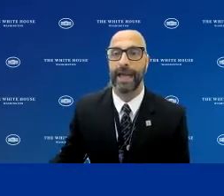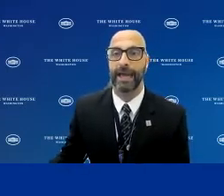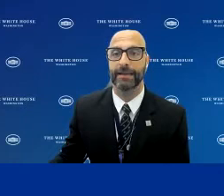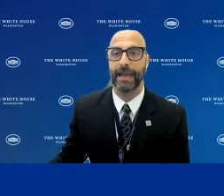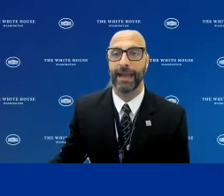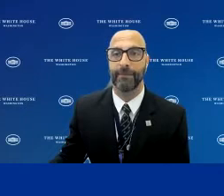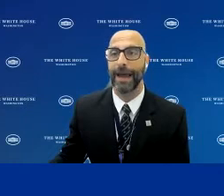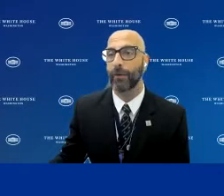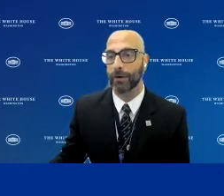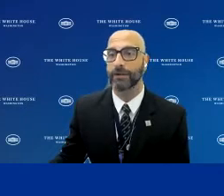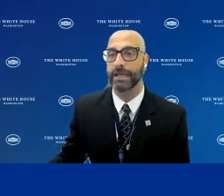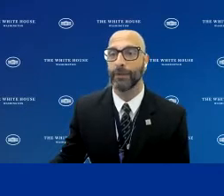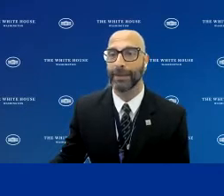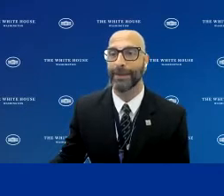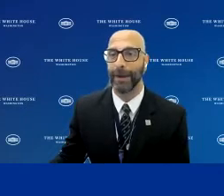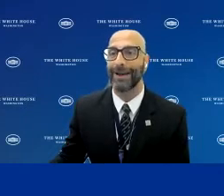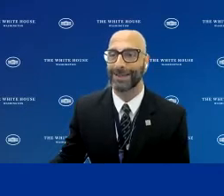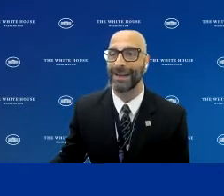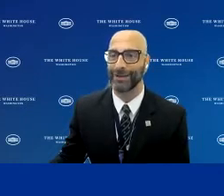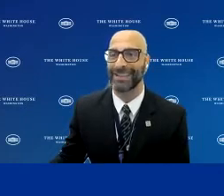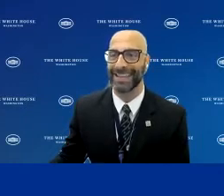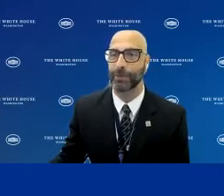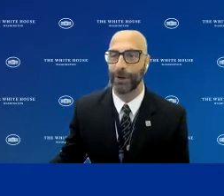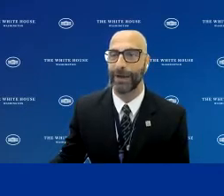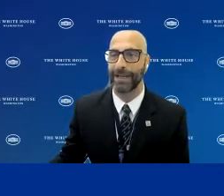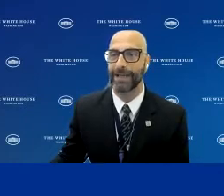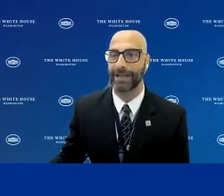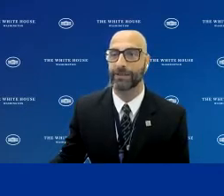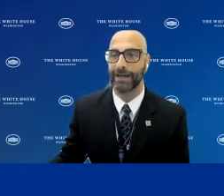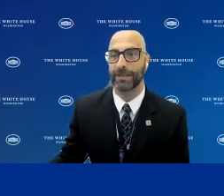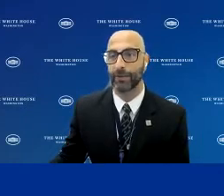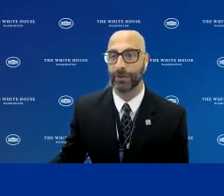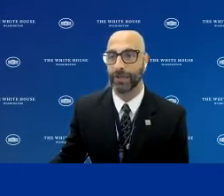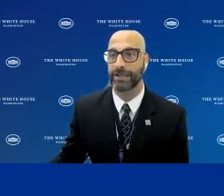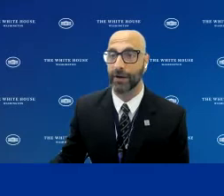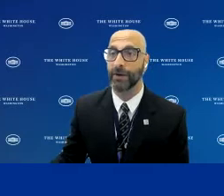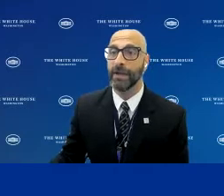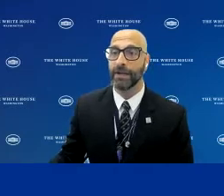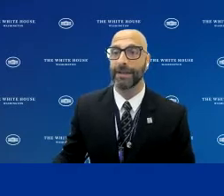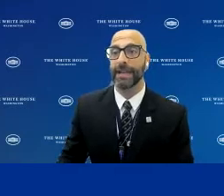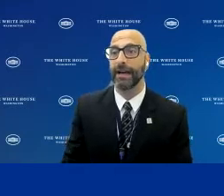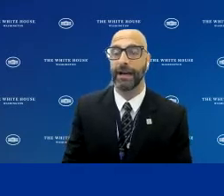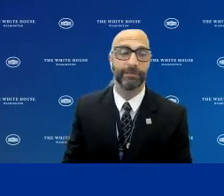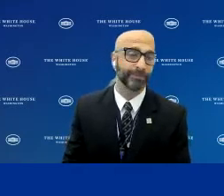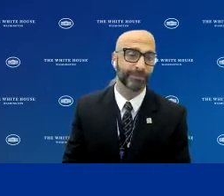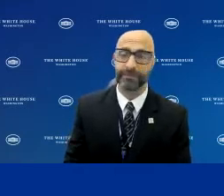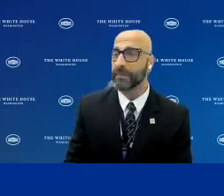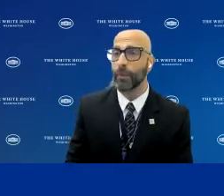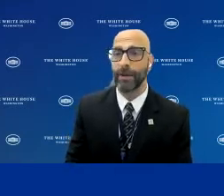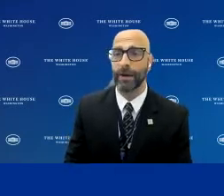important voice and powers within the White House to make sure that things were going in a direction that were good. So I